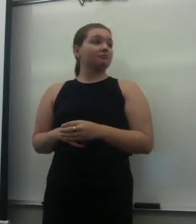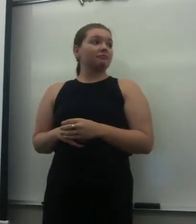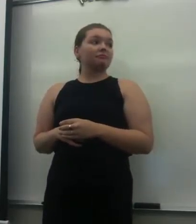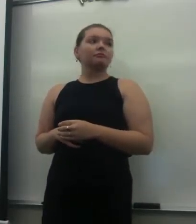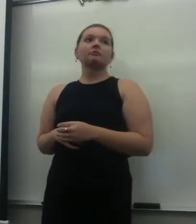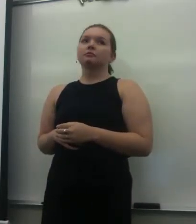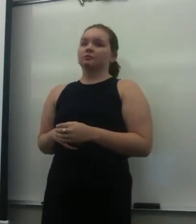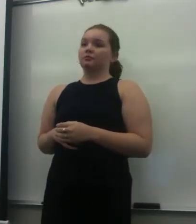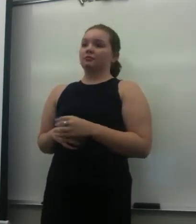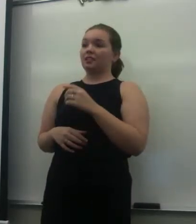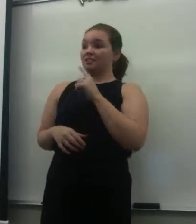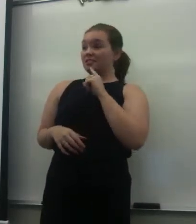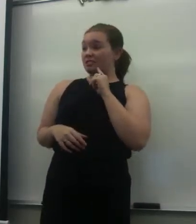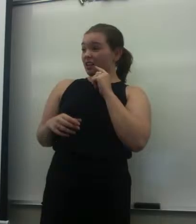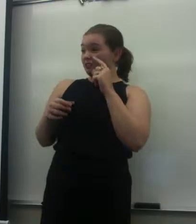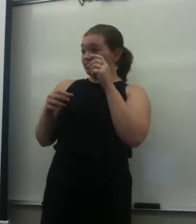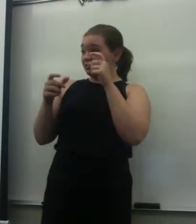deaf judge that the authors knew about.